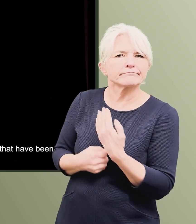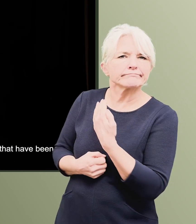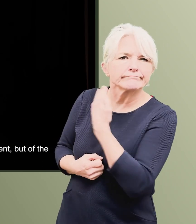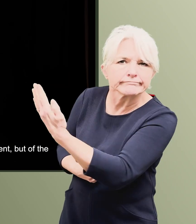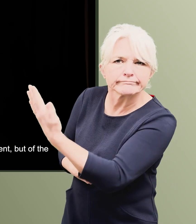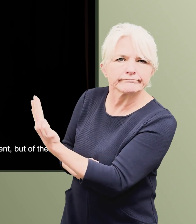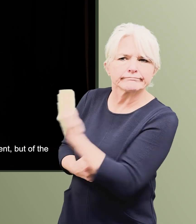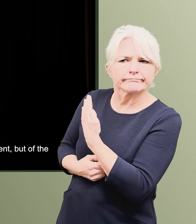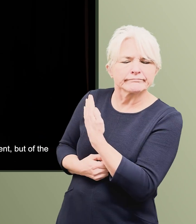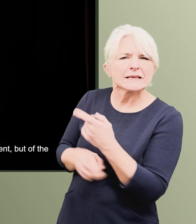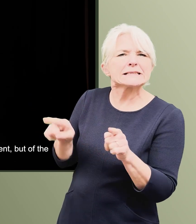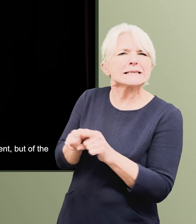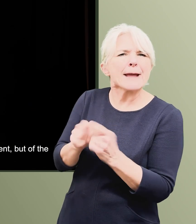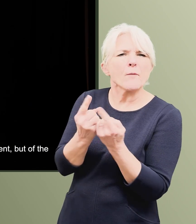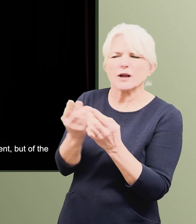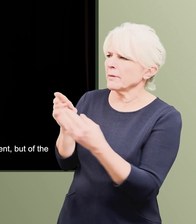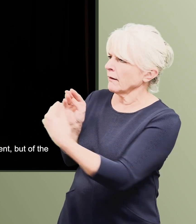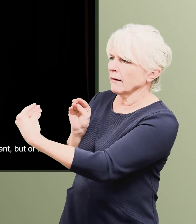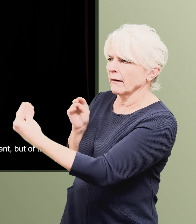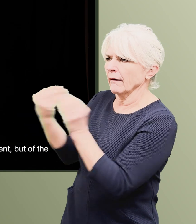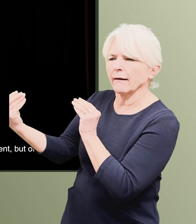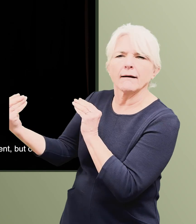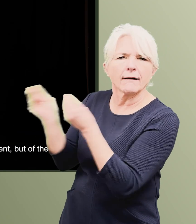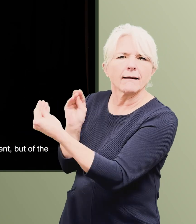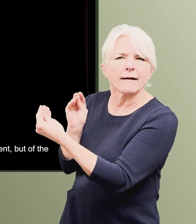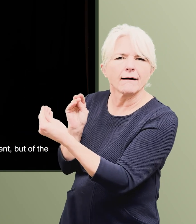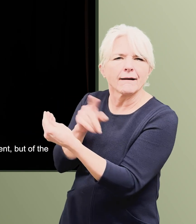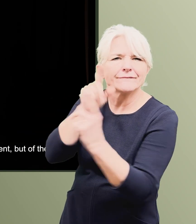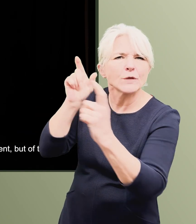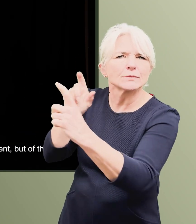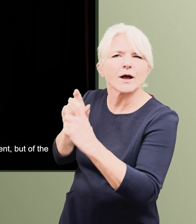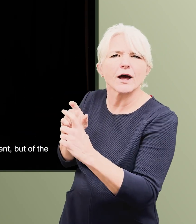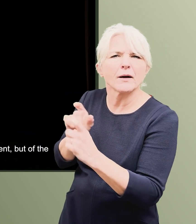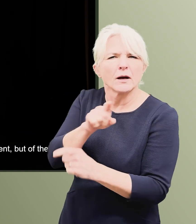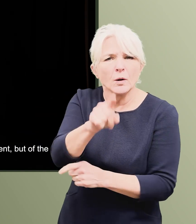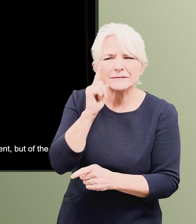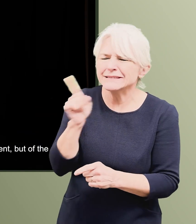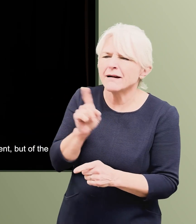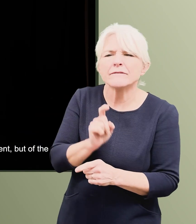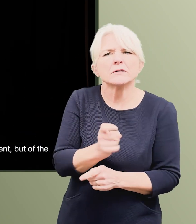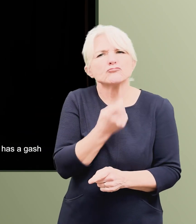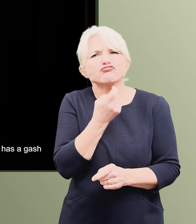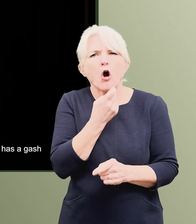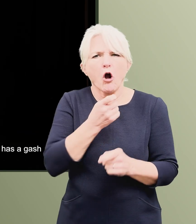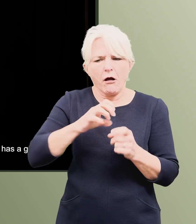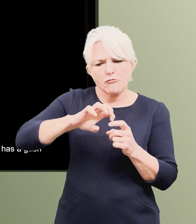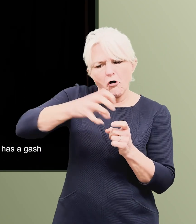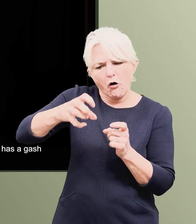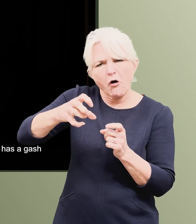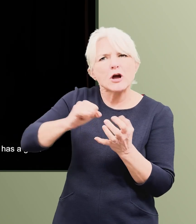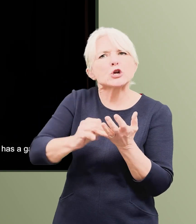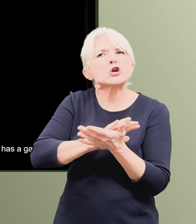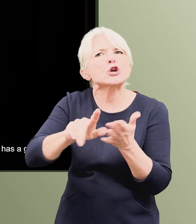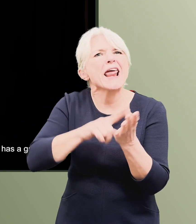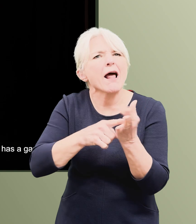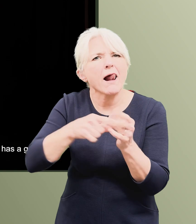You can see they've had their edges beveled. They are all slightly different, but of the same theme. They're in different pits on